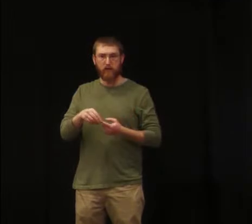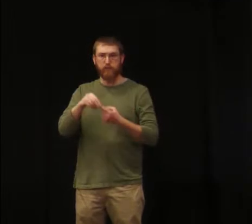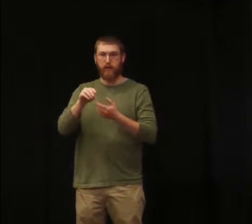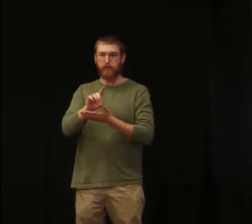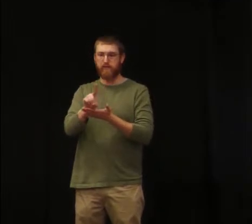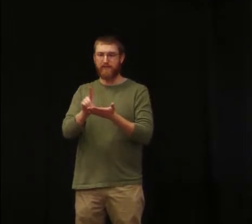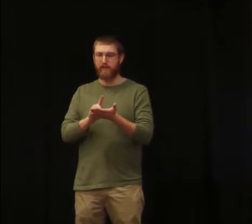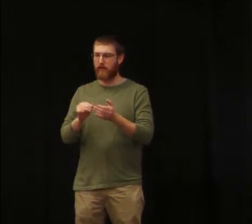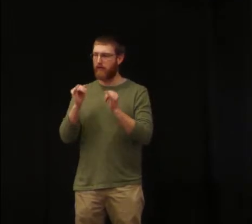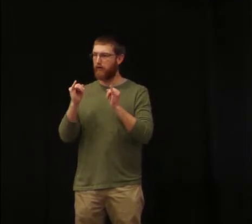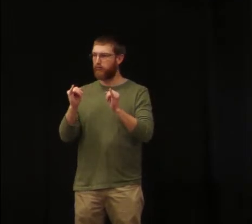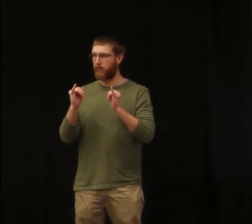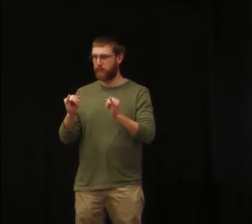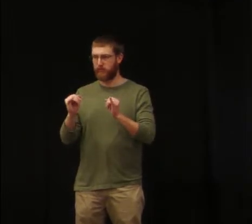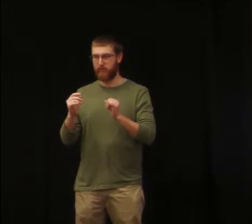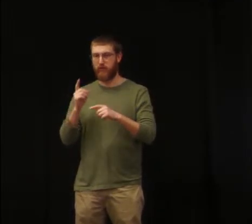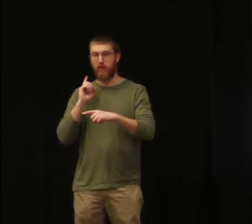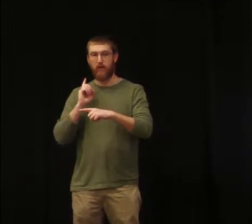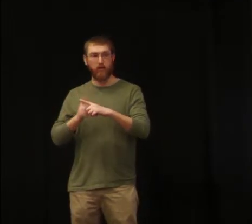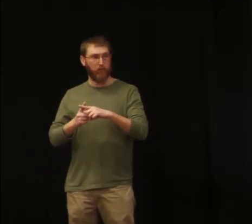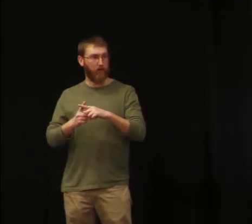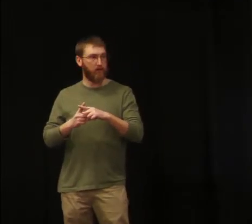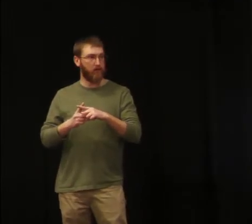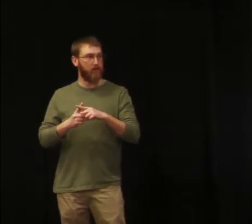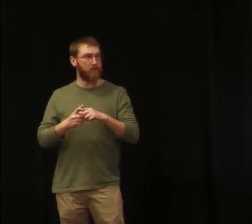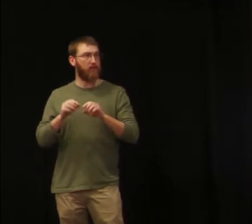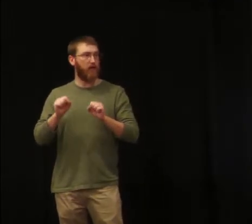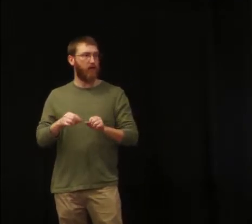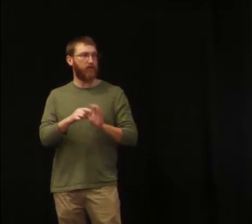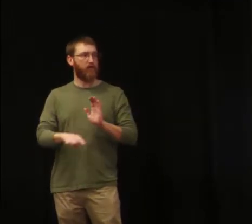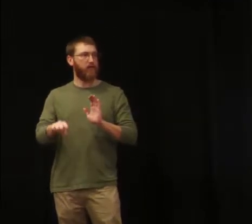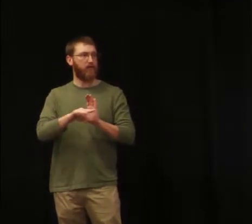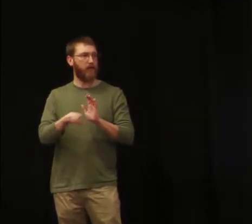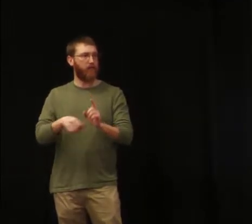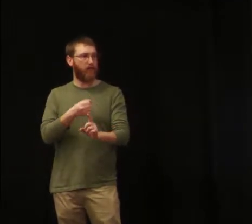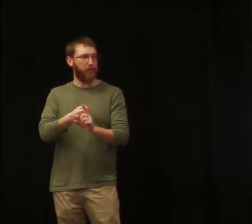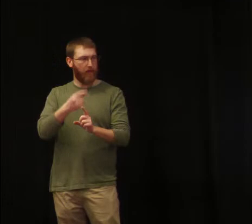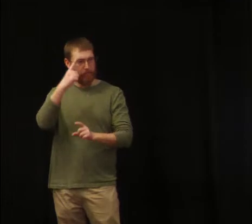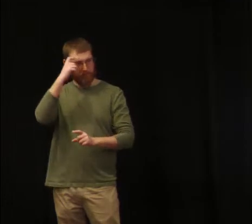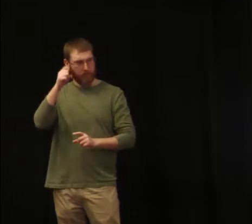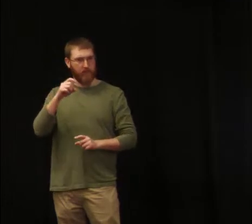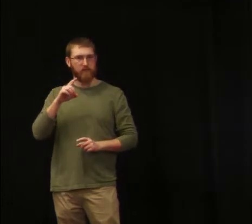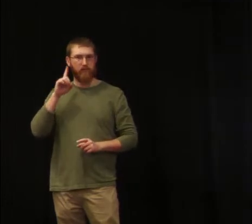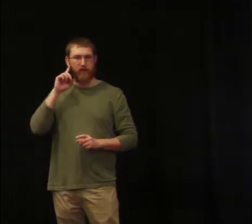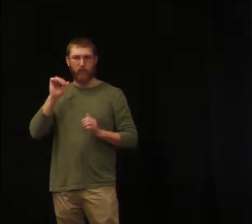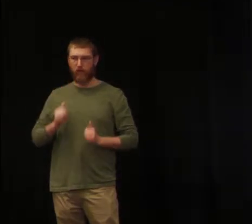that there is an adverse effect because of that hearing loss.